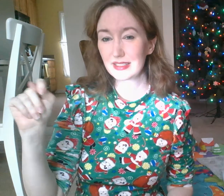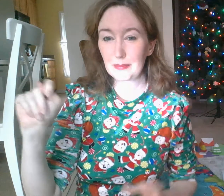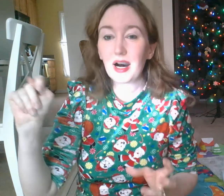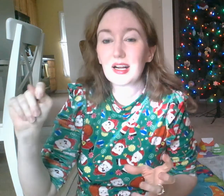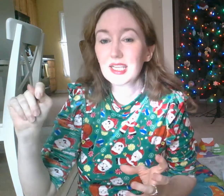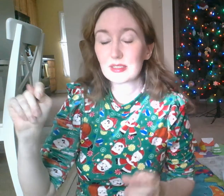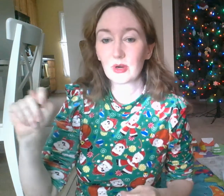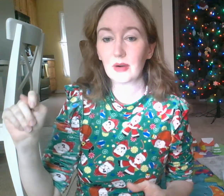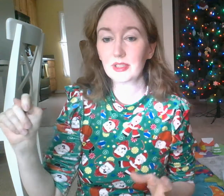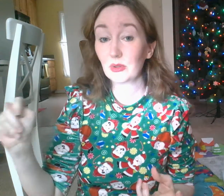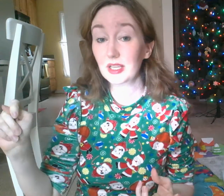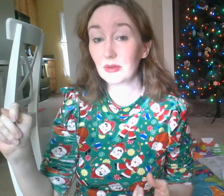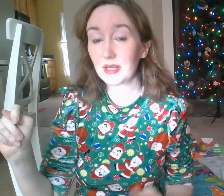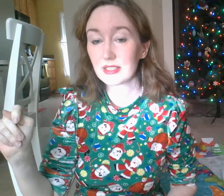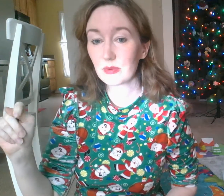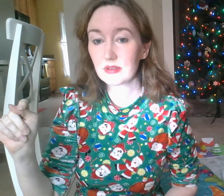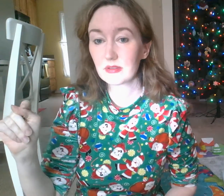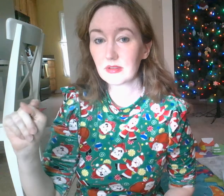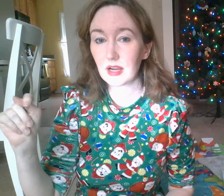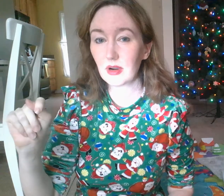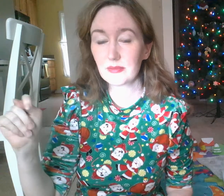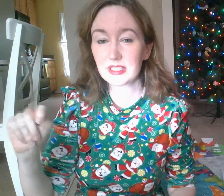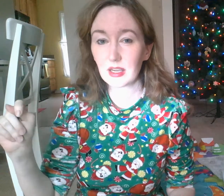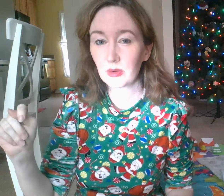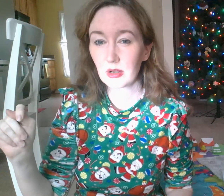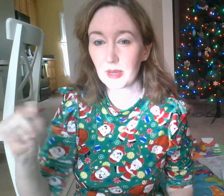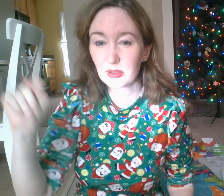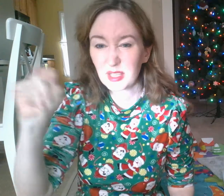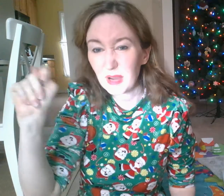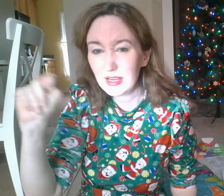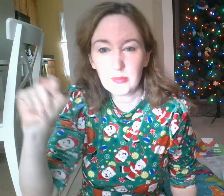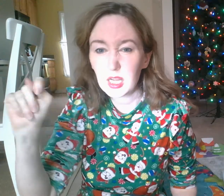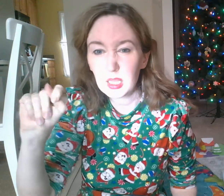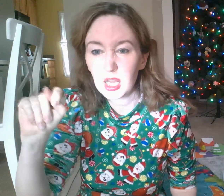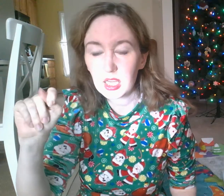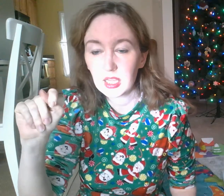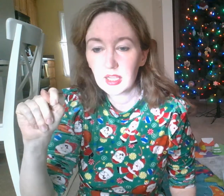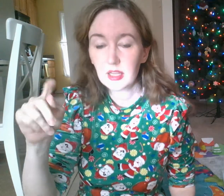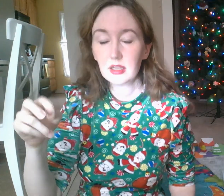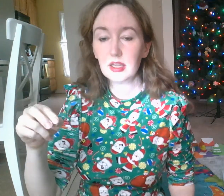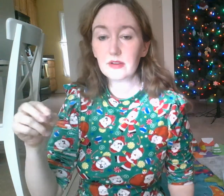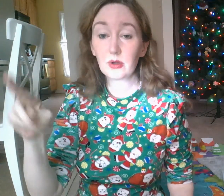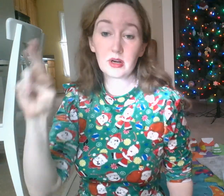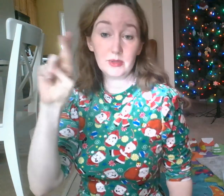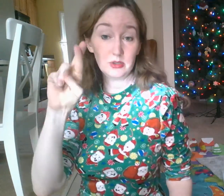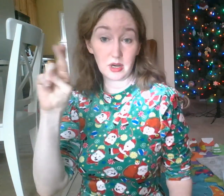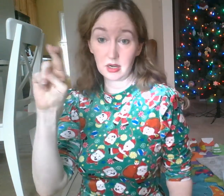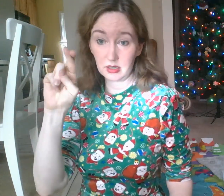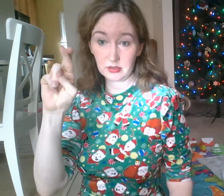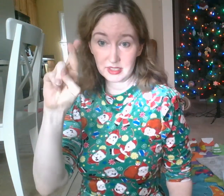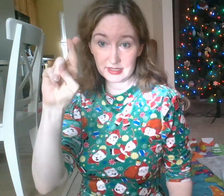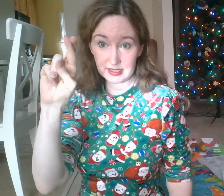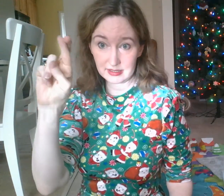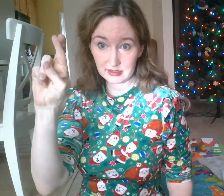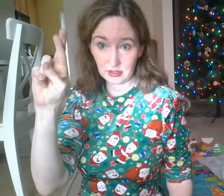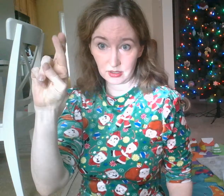like potty. It's more how a little kid would ask would say, I want to go to the bathroom, like potty, potty, potty. If you're grown up, you do R, which is this. You cross